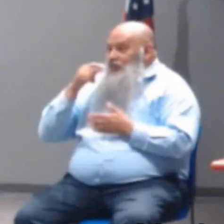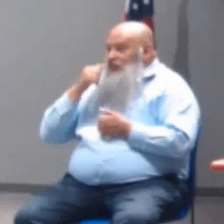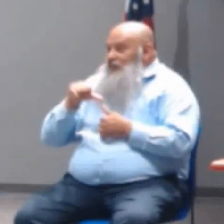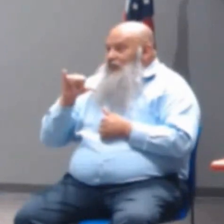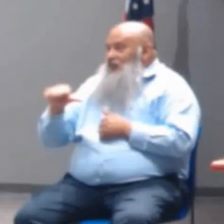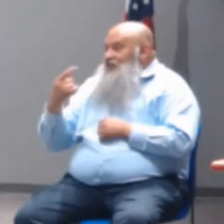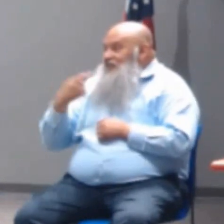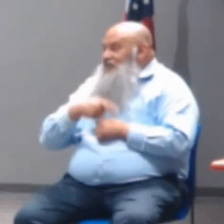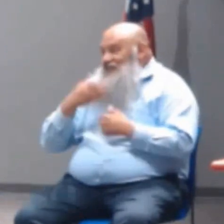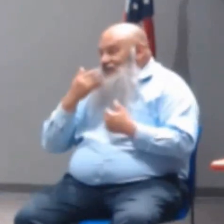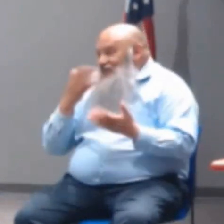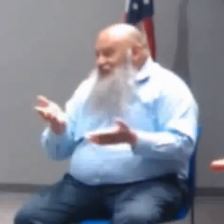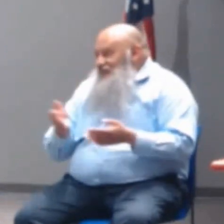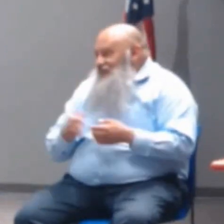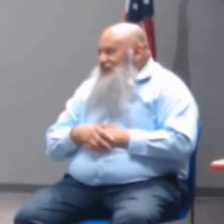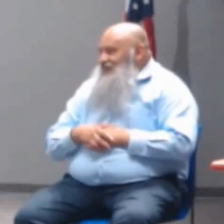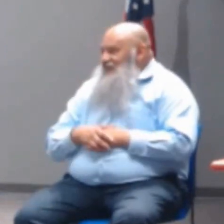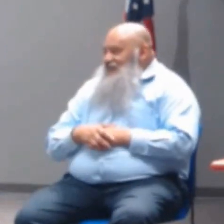days.